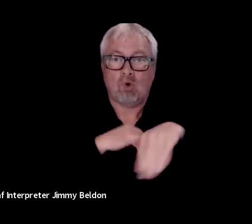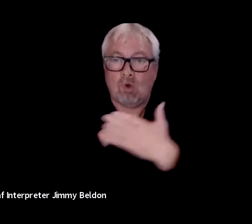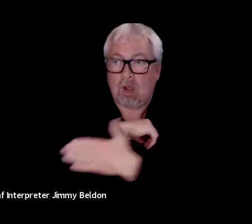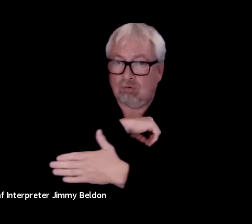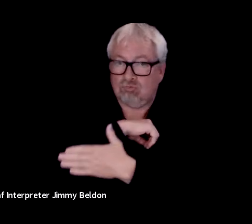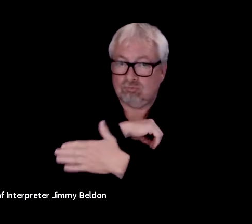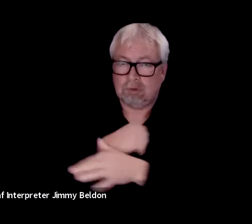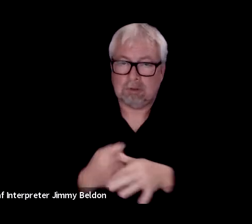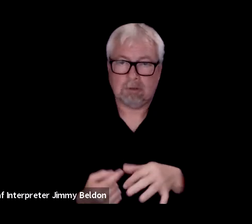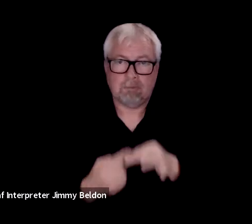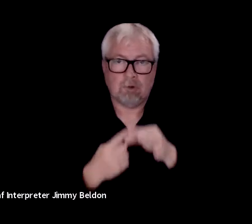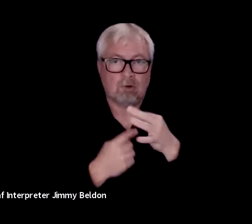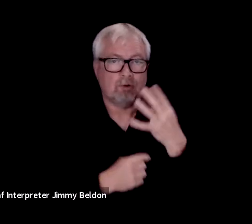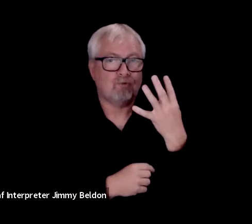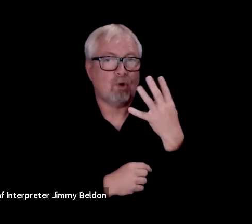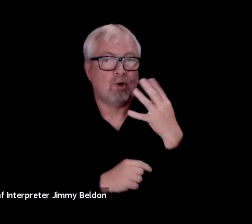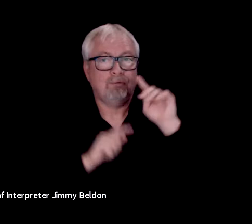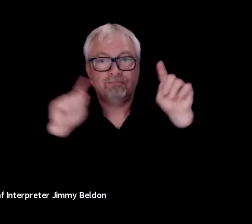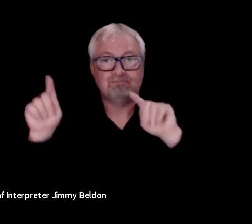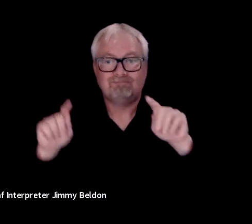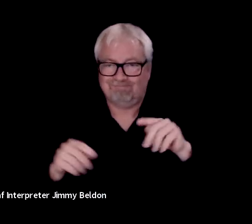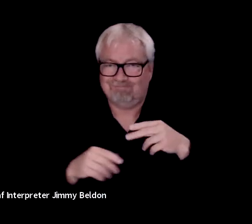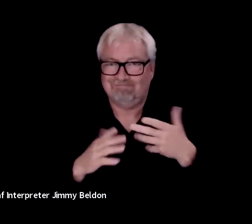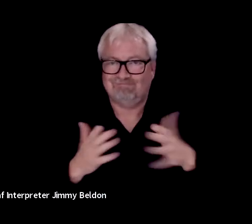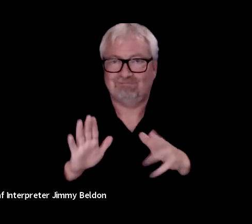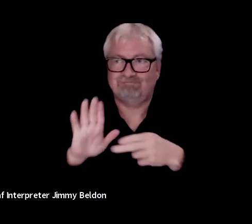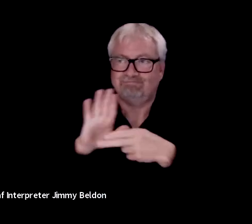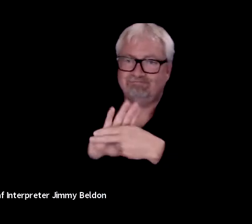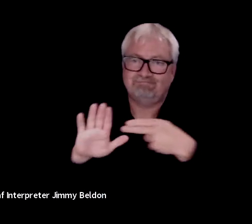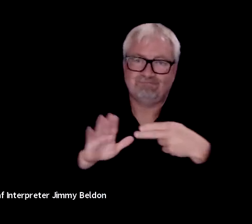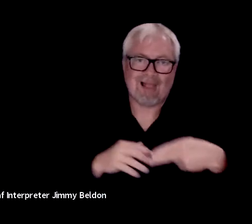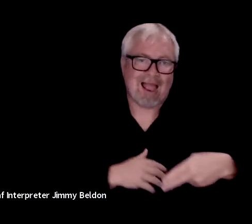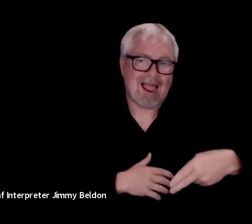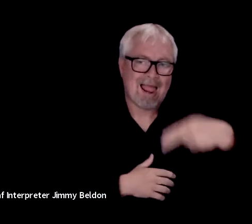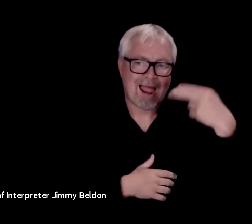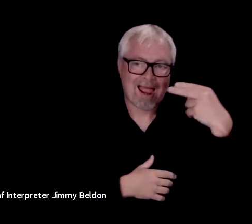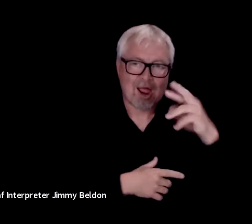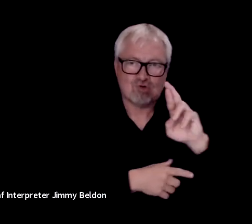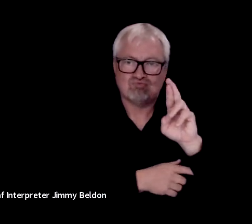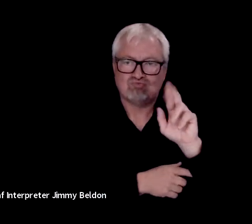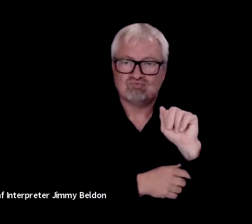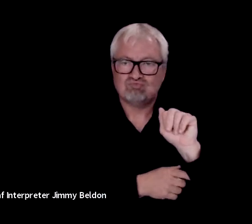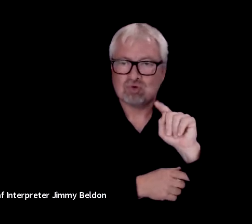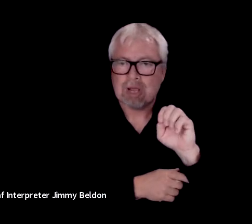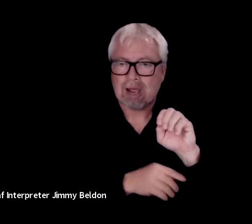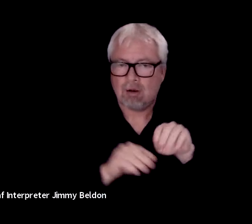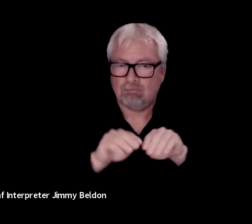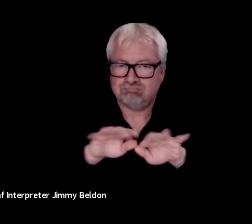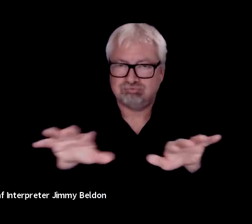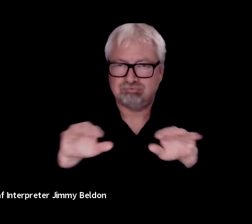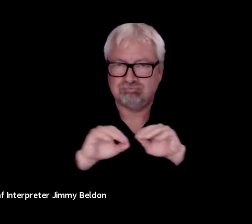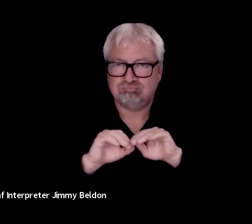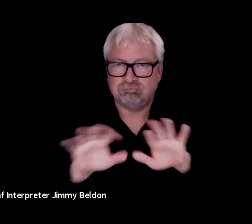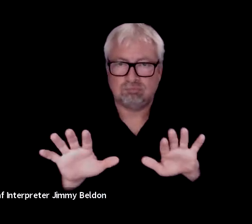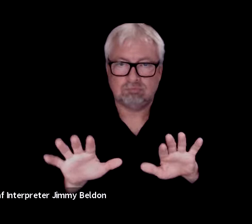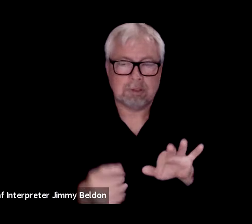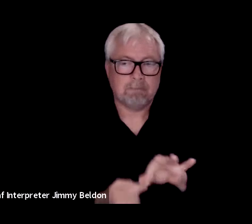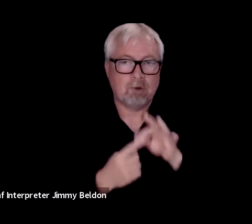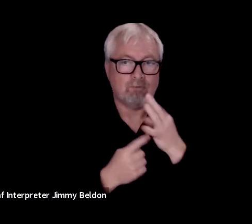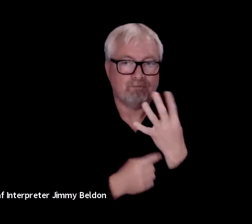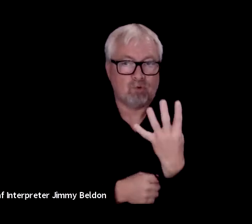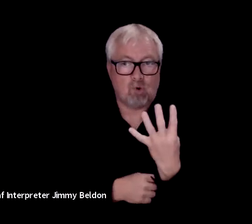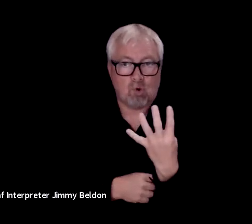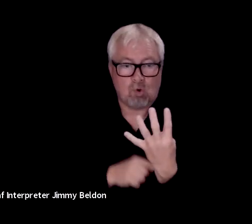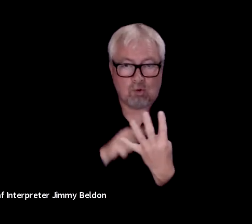high rates of transmission. The other 4 are in the second highest category of substantial transmission. Nationally,